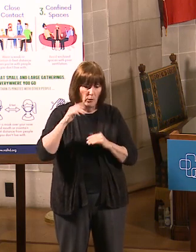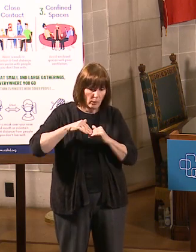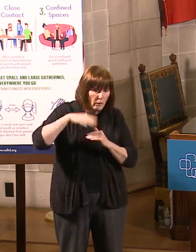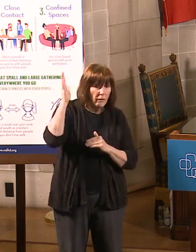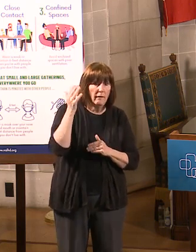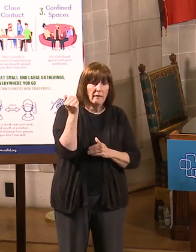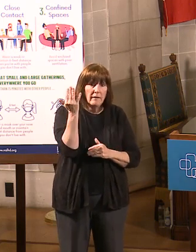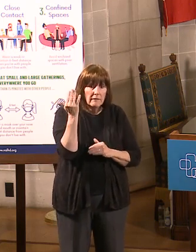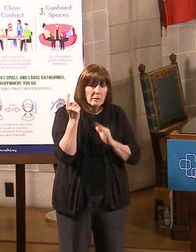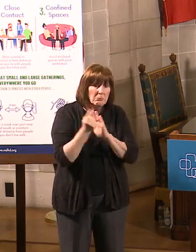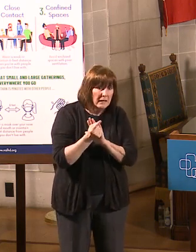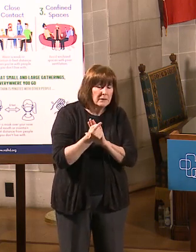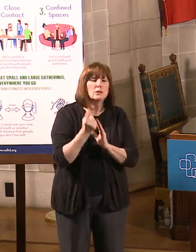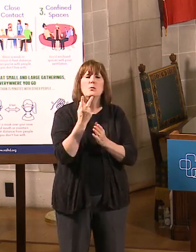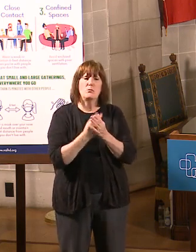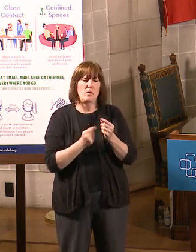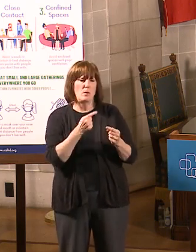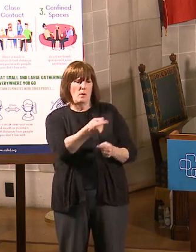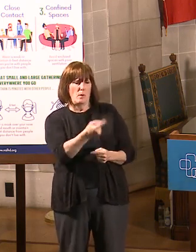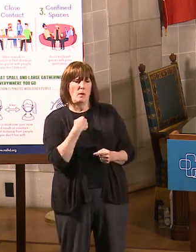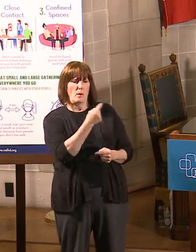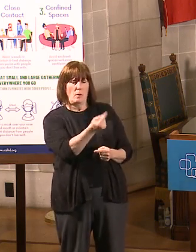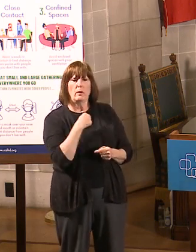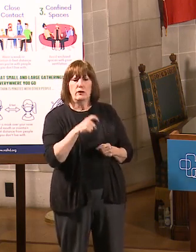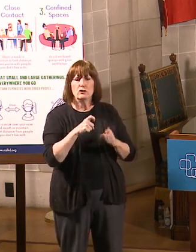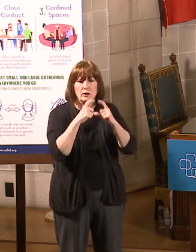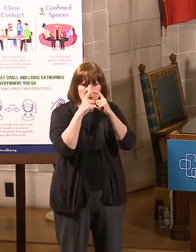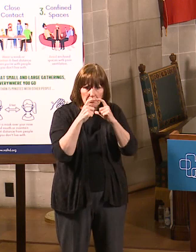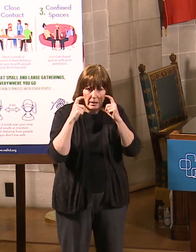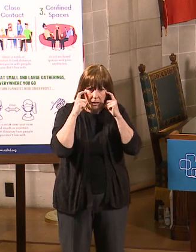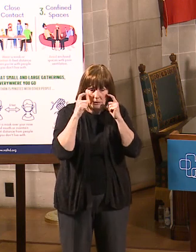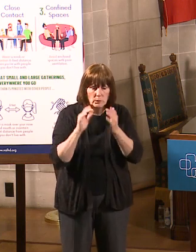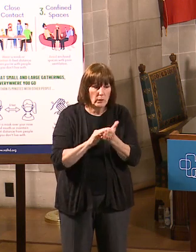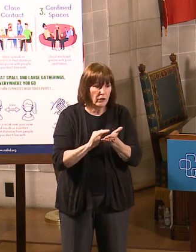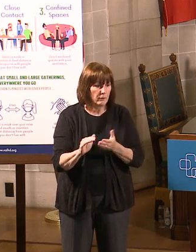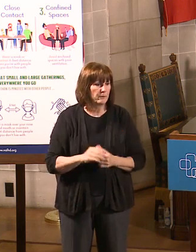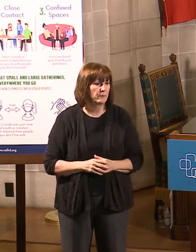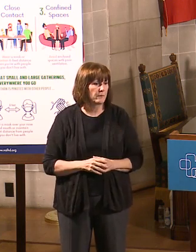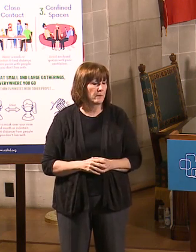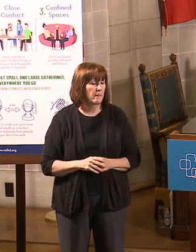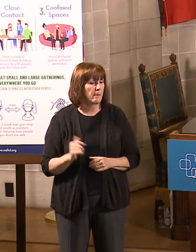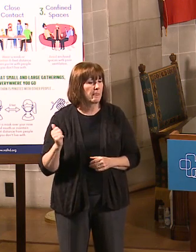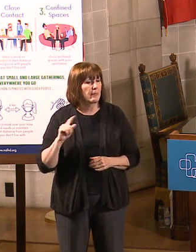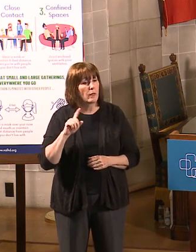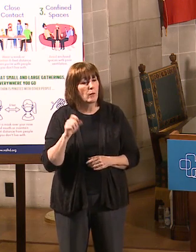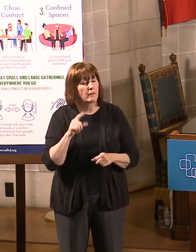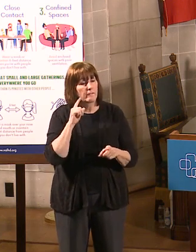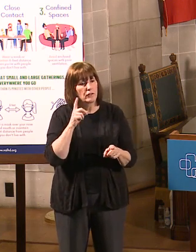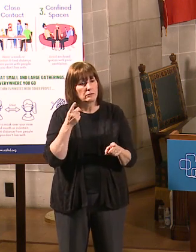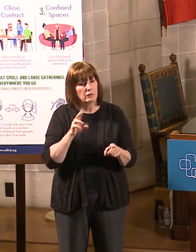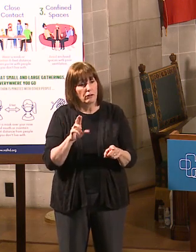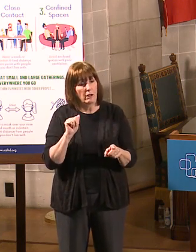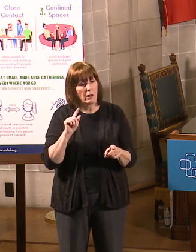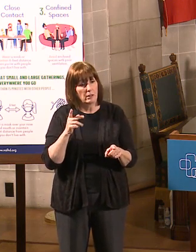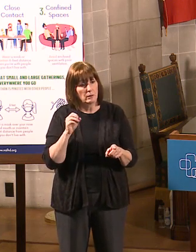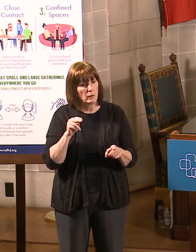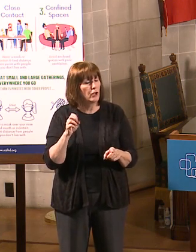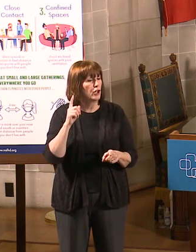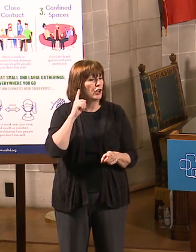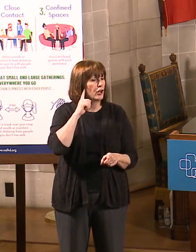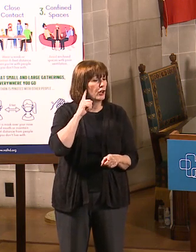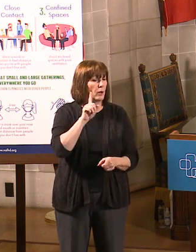parties should be wearing masks. And then we have another question from Chris at NTV for Dr. Antone. I've heard